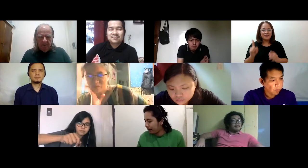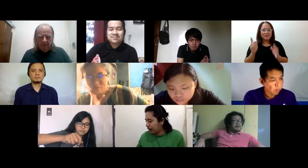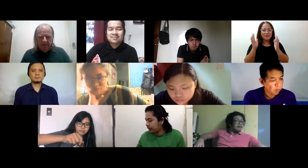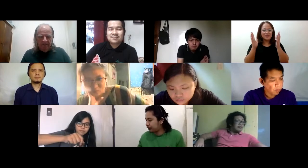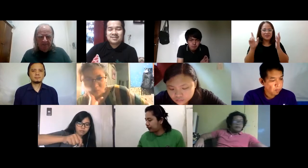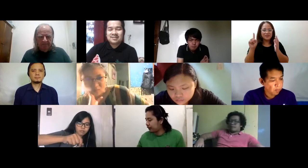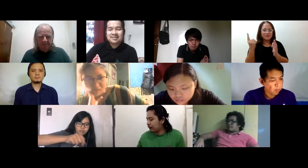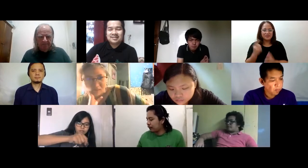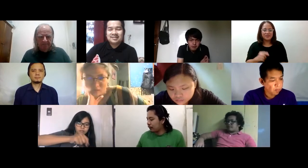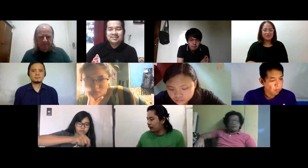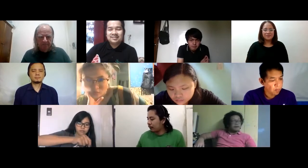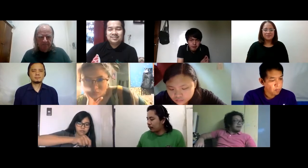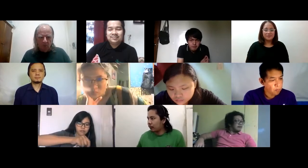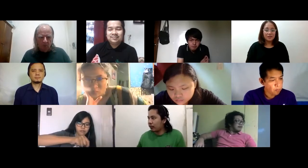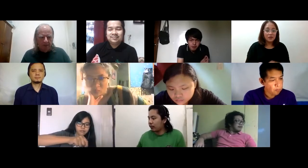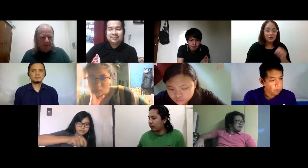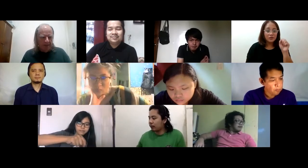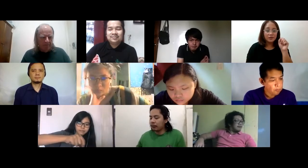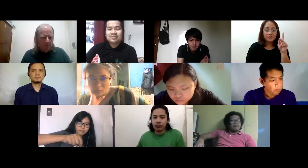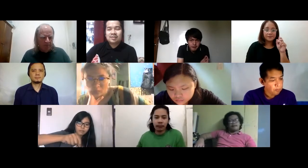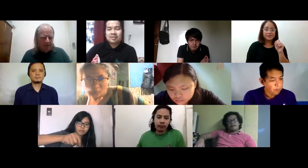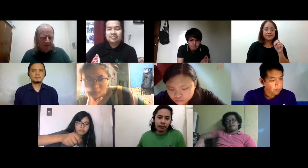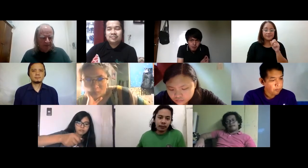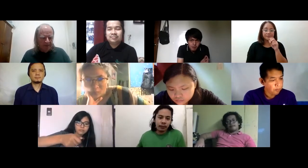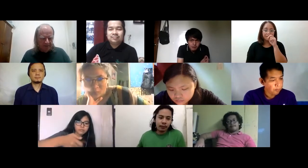Okay. Wait a couple more minutes.